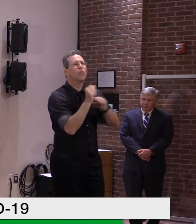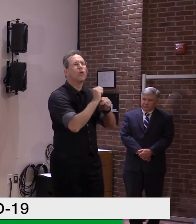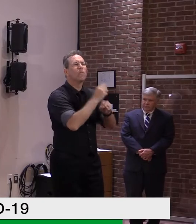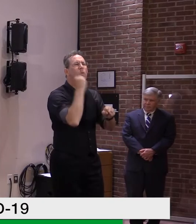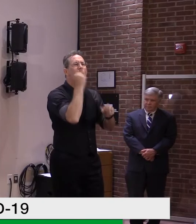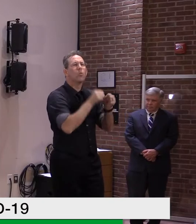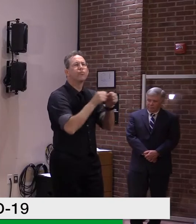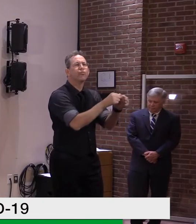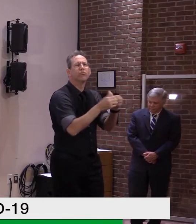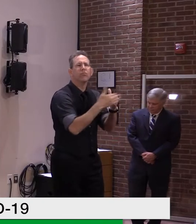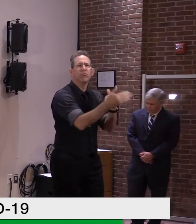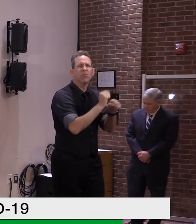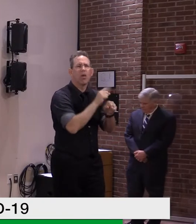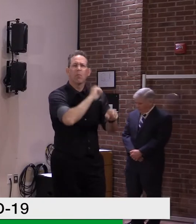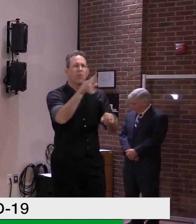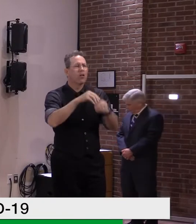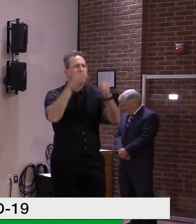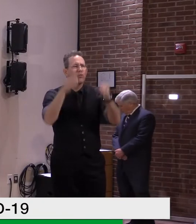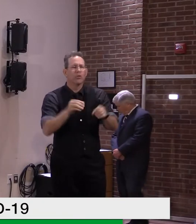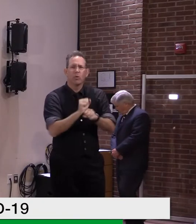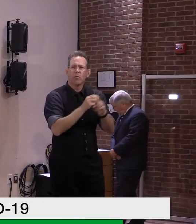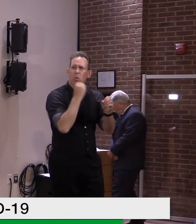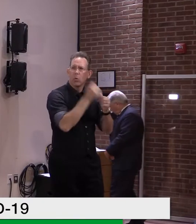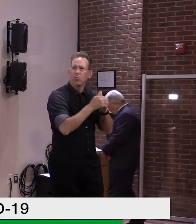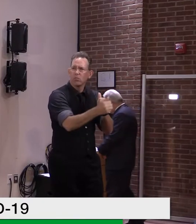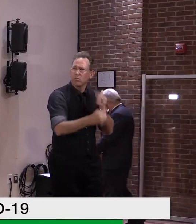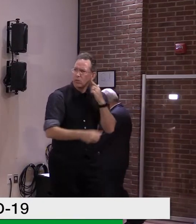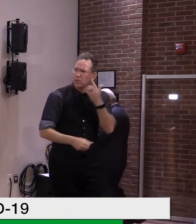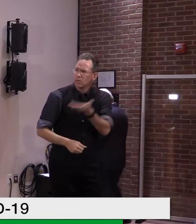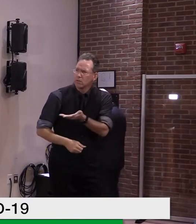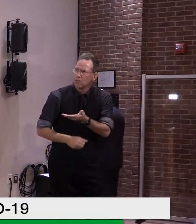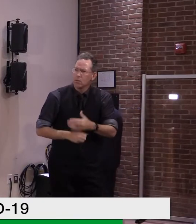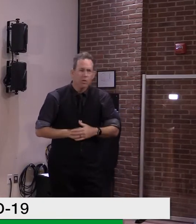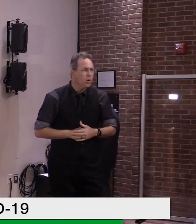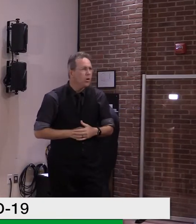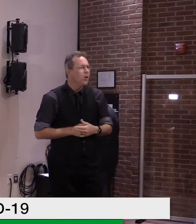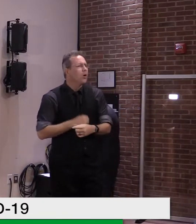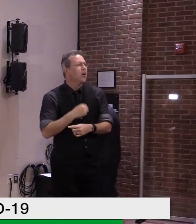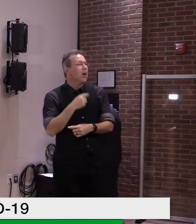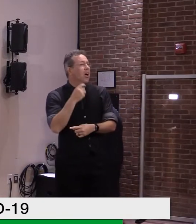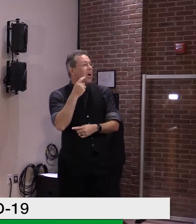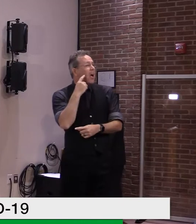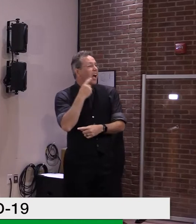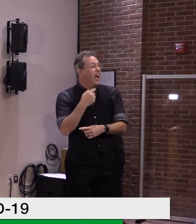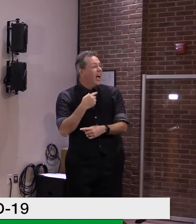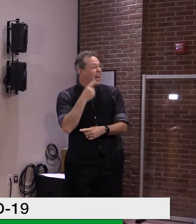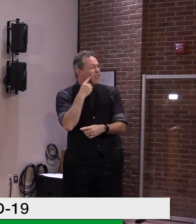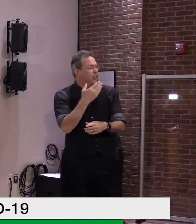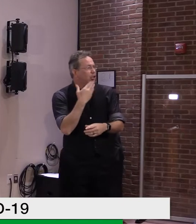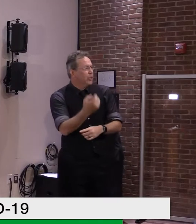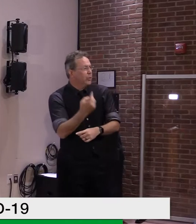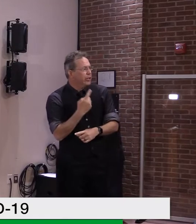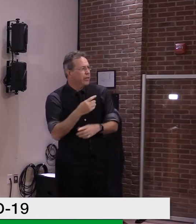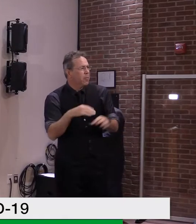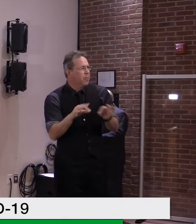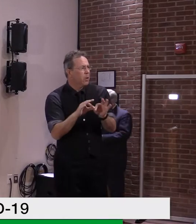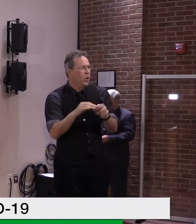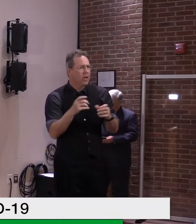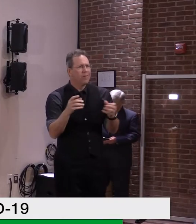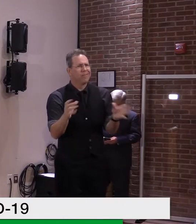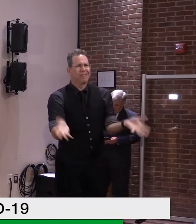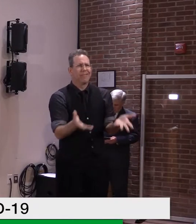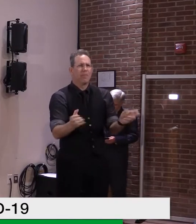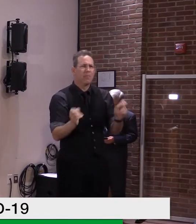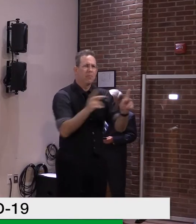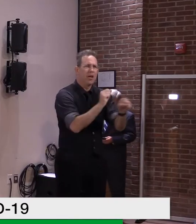watch. Certainly, putting more people back to work, I think that's going to be important. The more people get vaccinated,